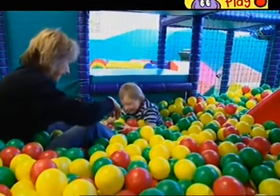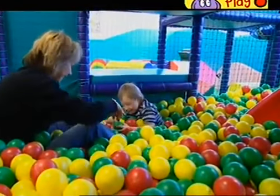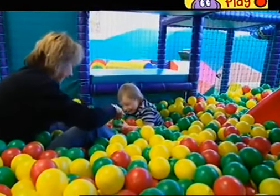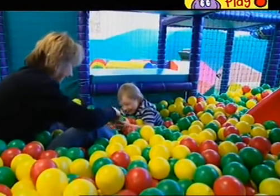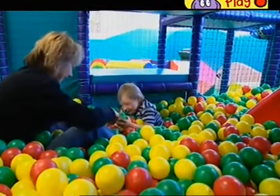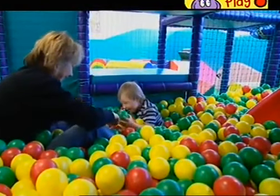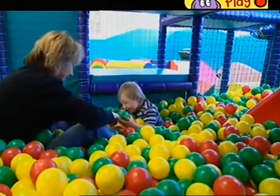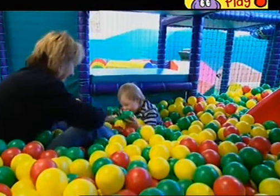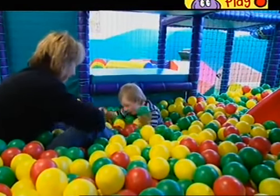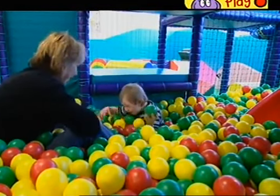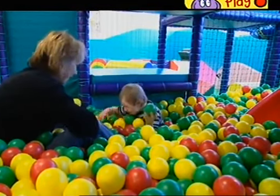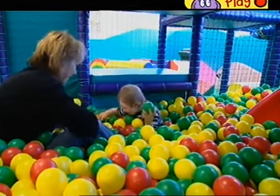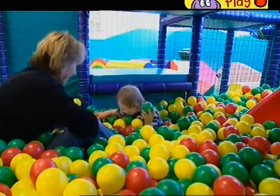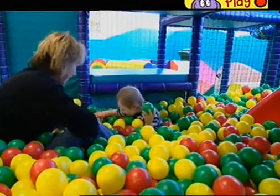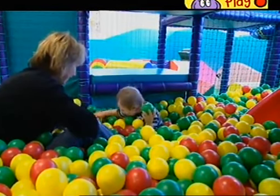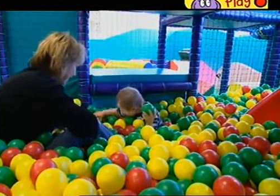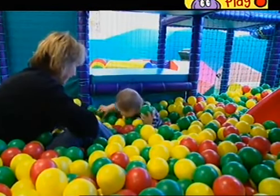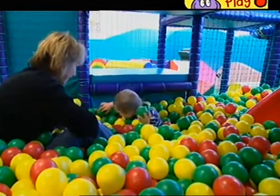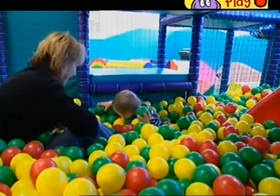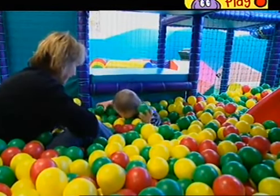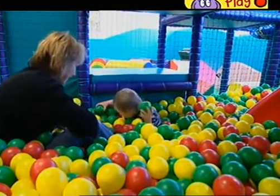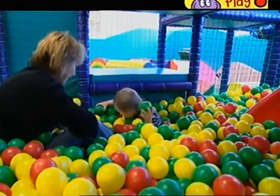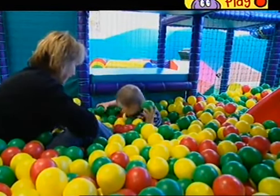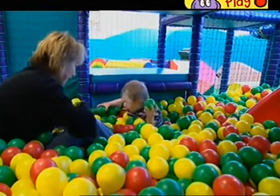John likes playing with the balls.